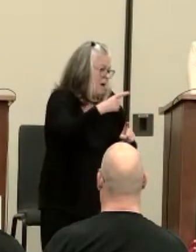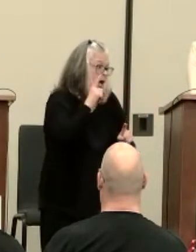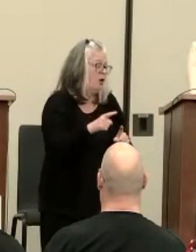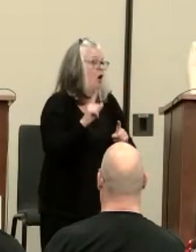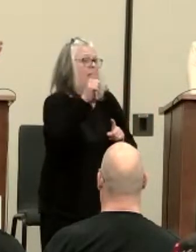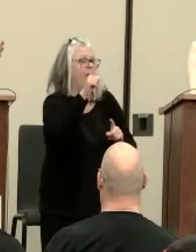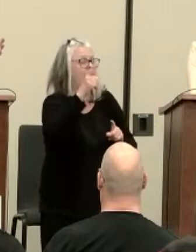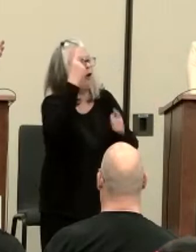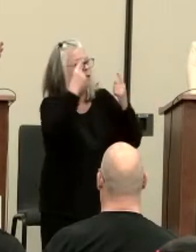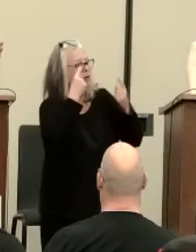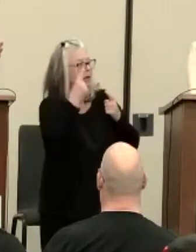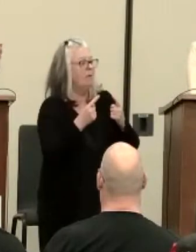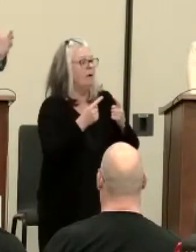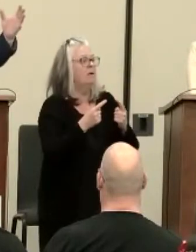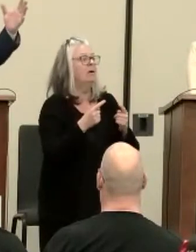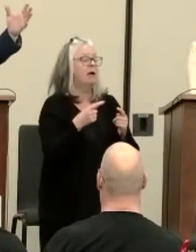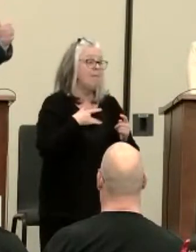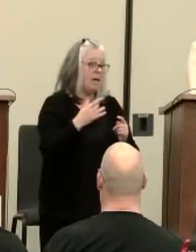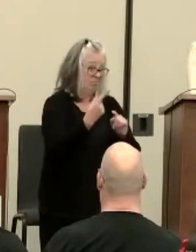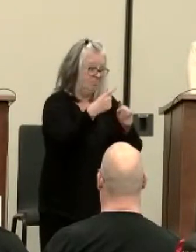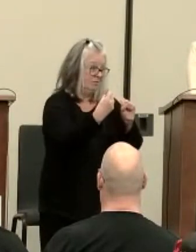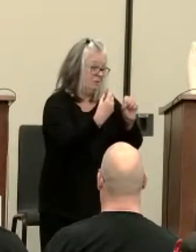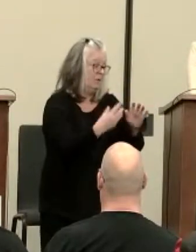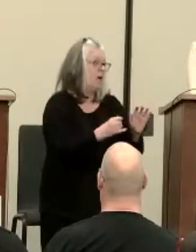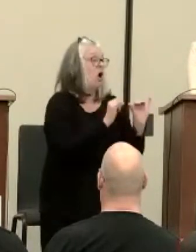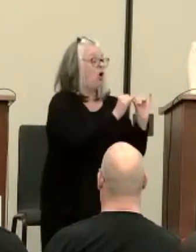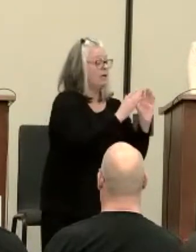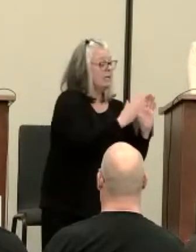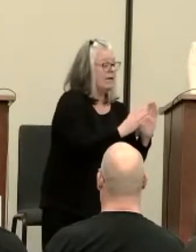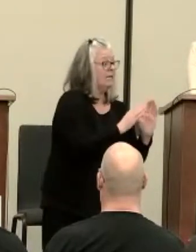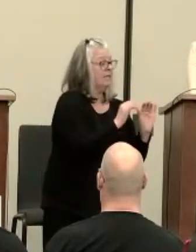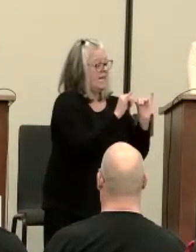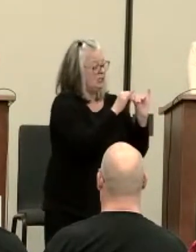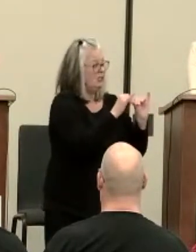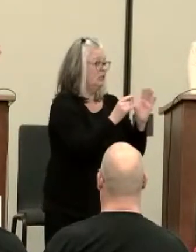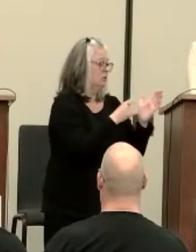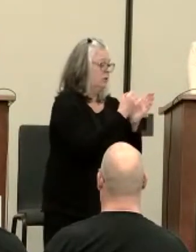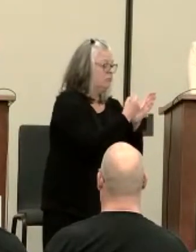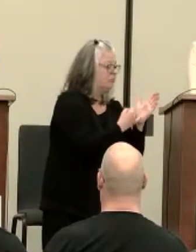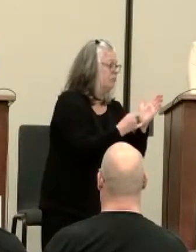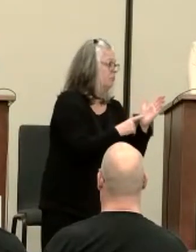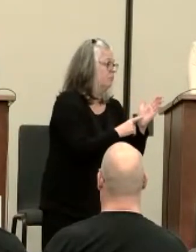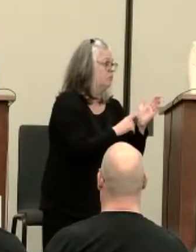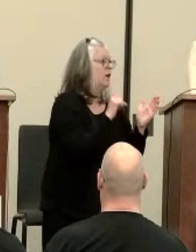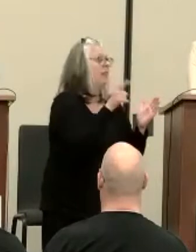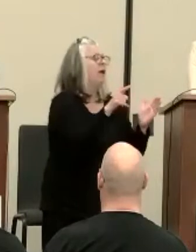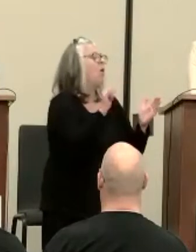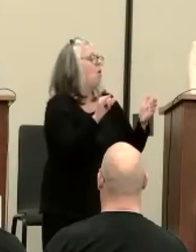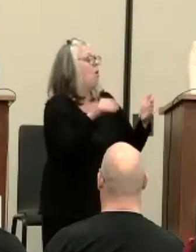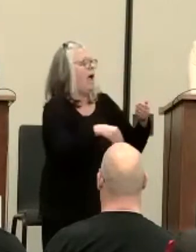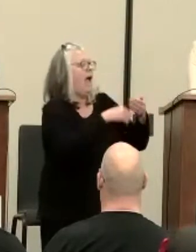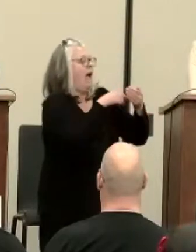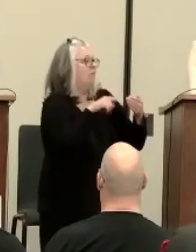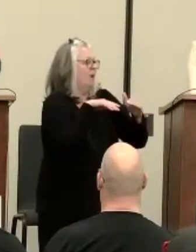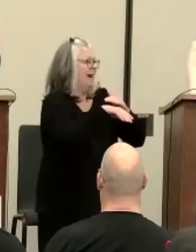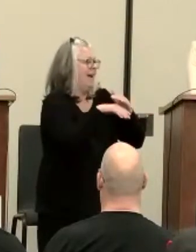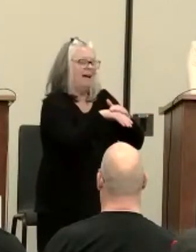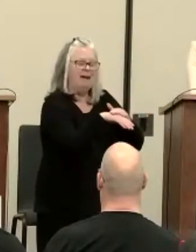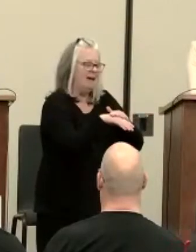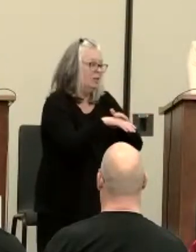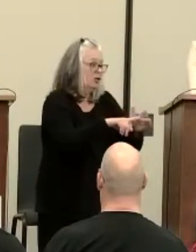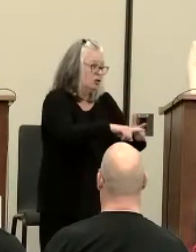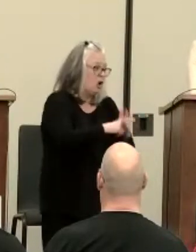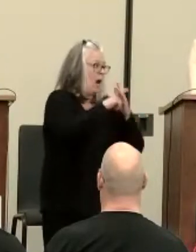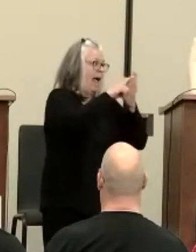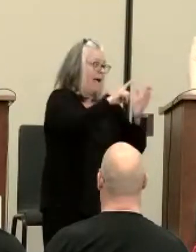people will say, or an architect or an engineer will design a building and then they'll come along and say, okay, now you have to put something onto it to make it accessible. It needs to be